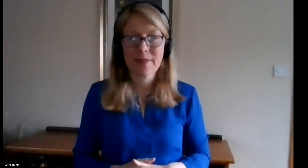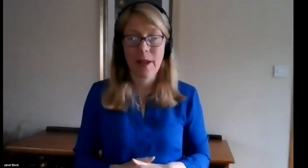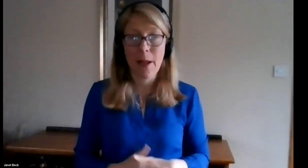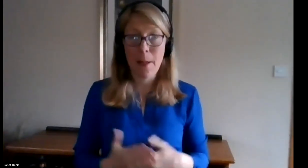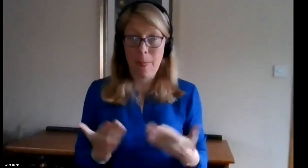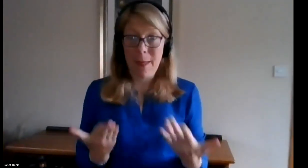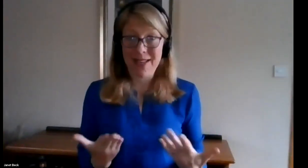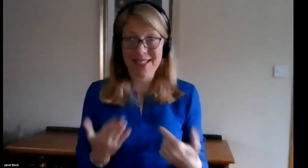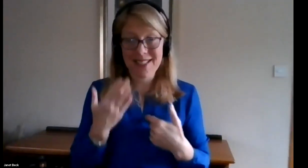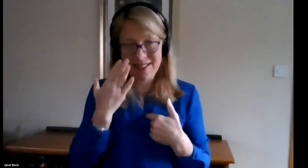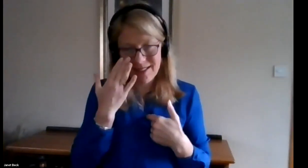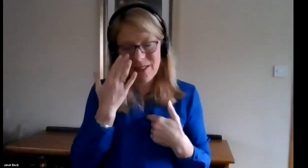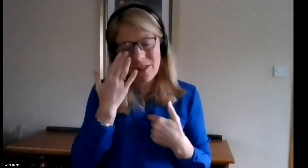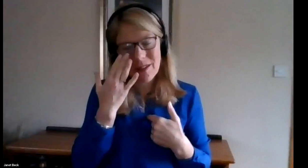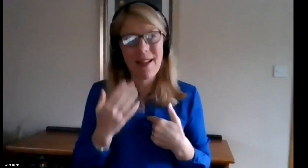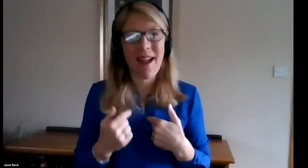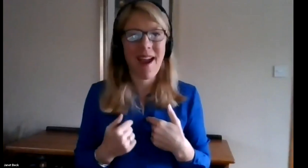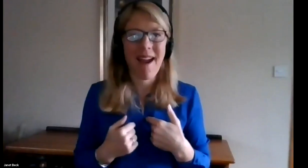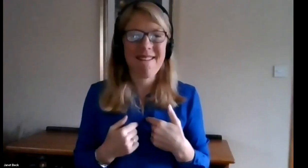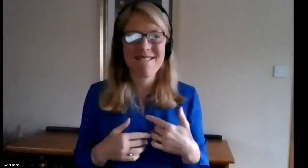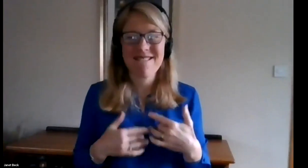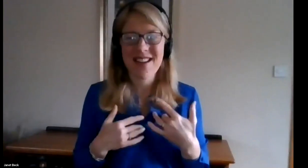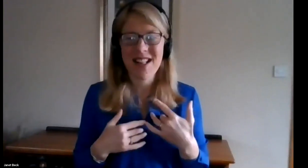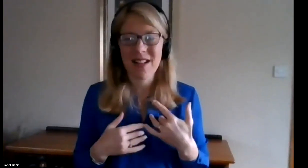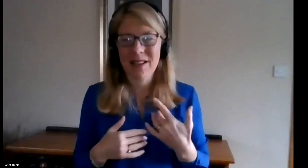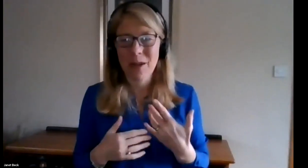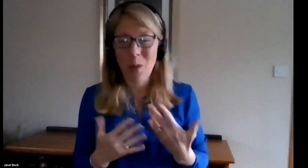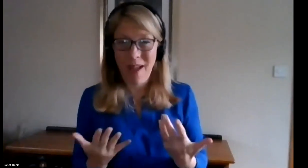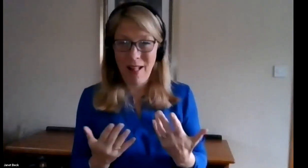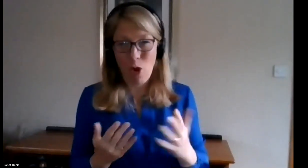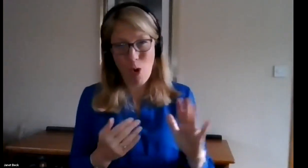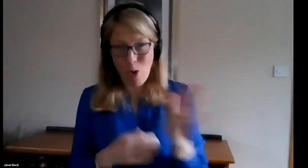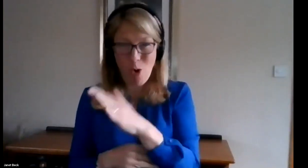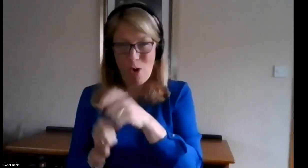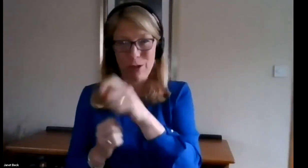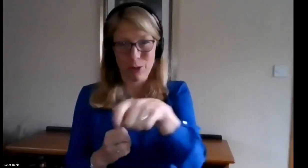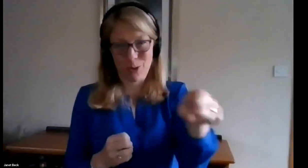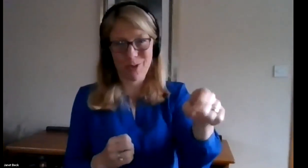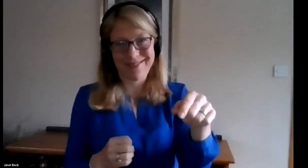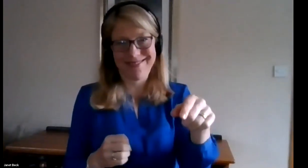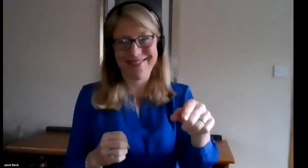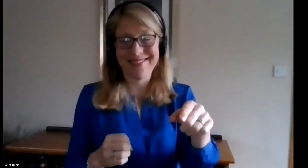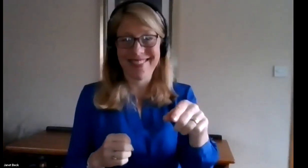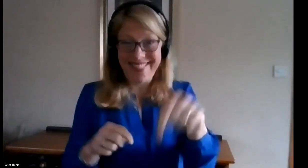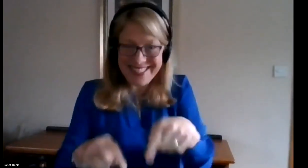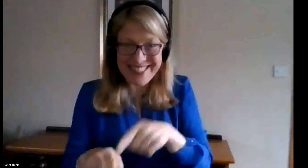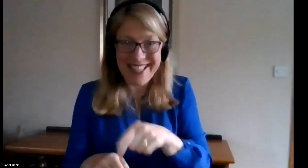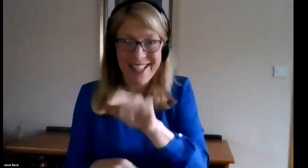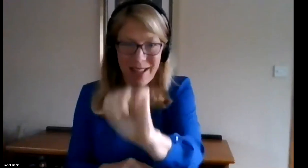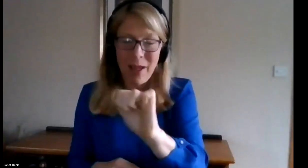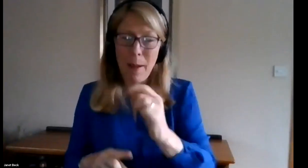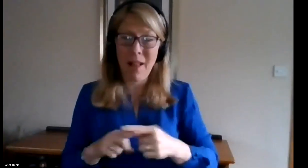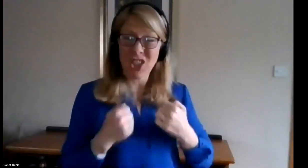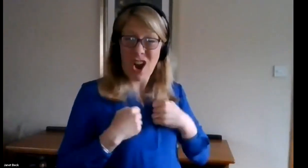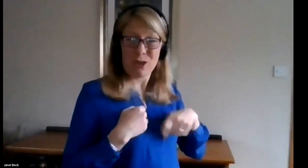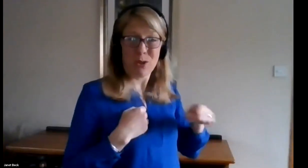suspect many, all of the students on this program this year, just like students on our programs, have had real challenges in trying